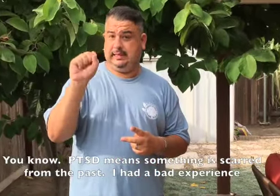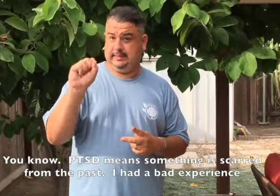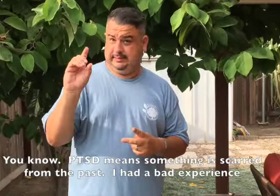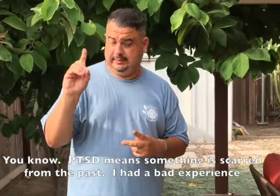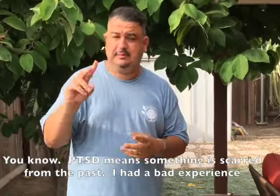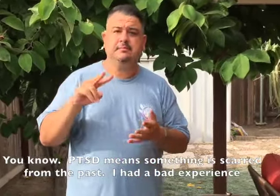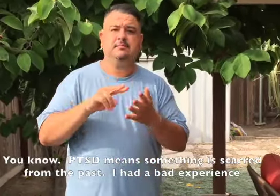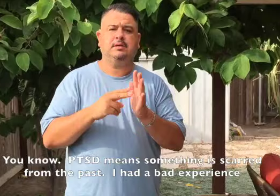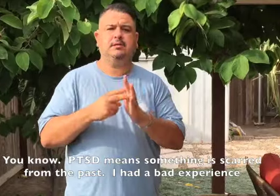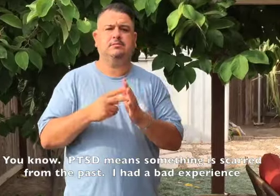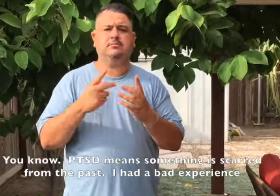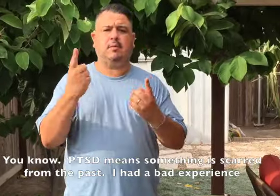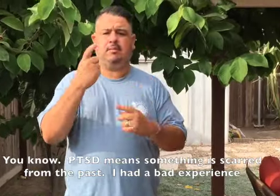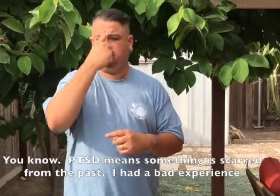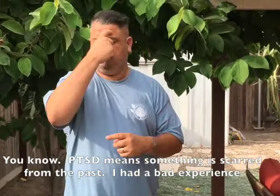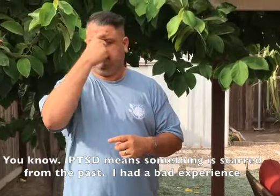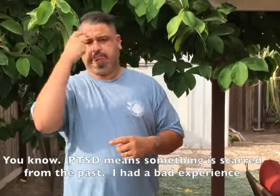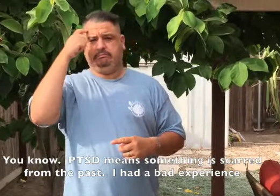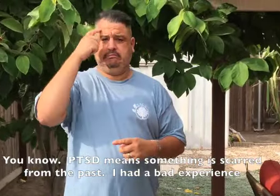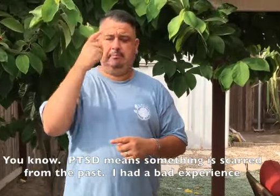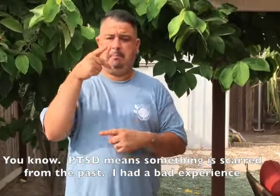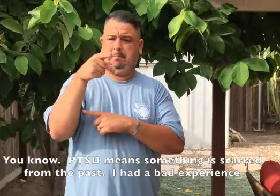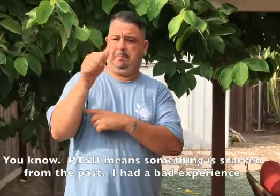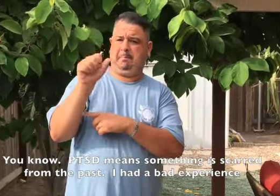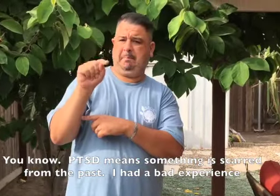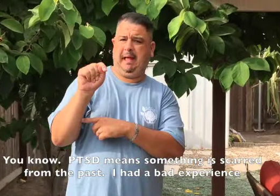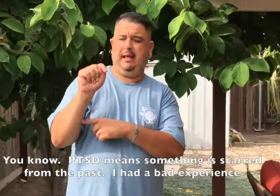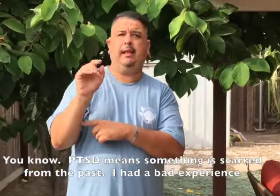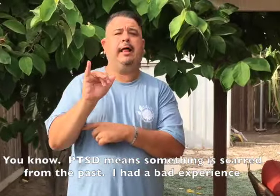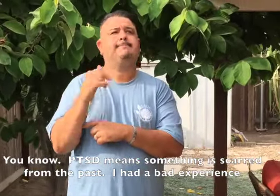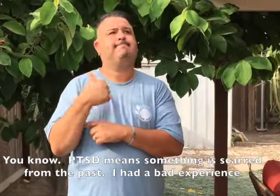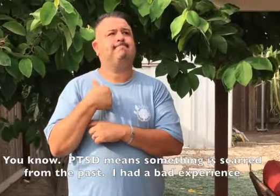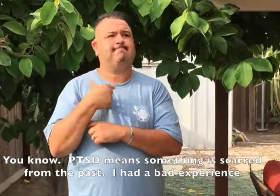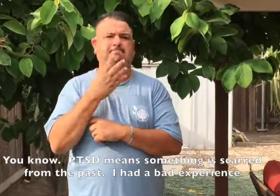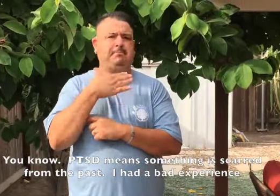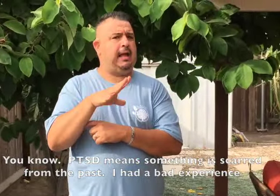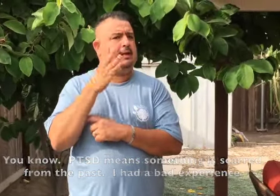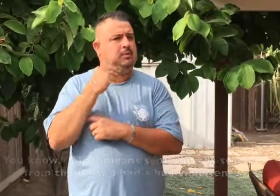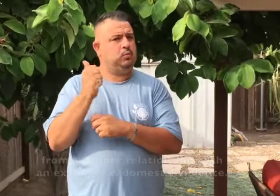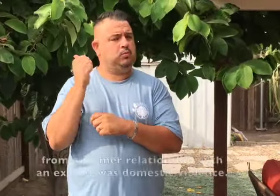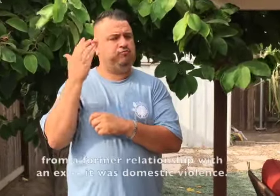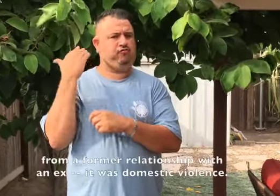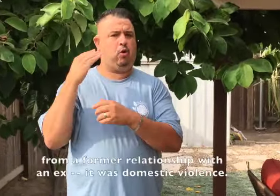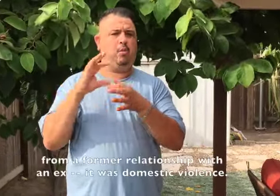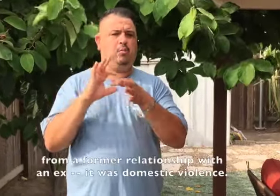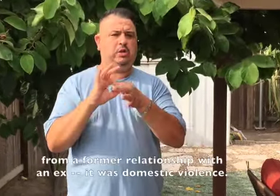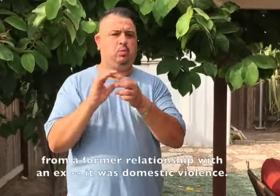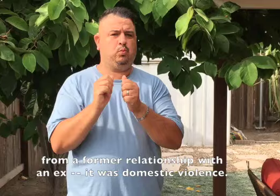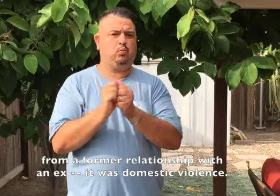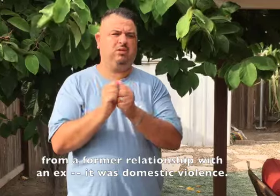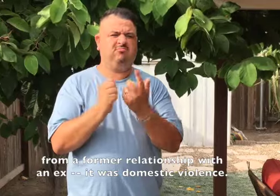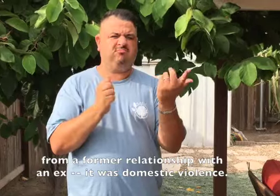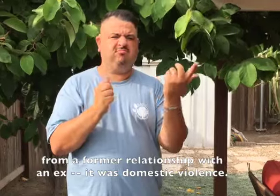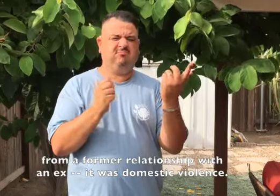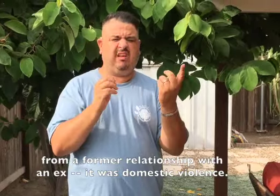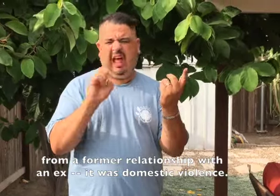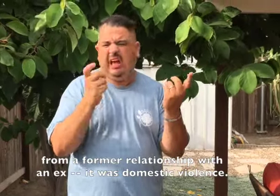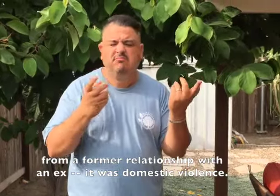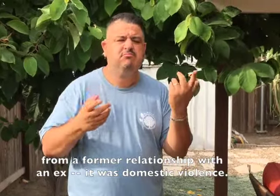PTSD means something is scared from the past. I had a bad experience from a former relationship with an